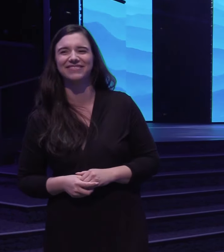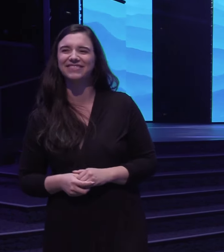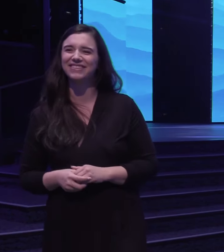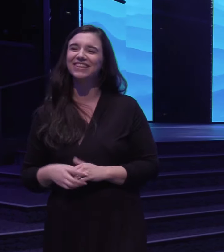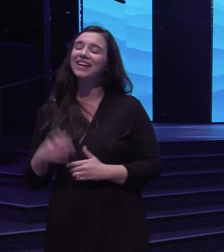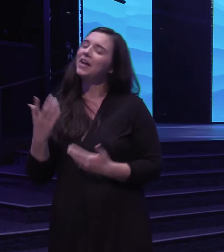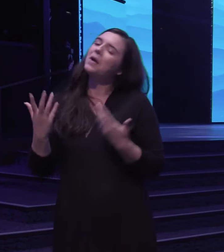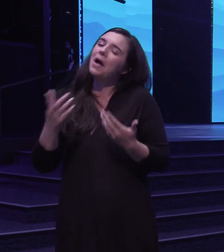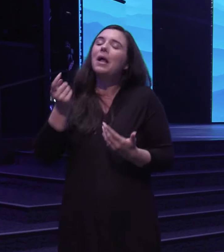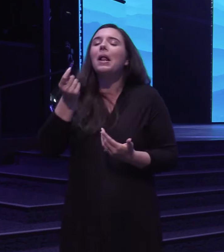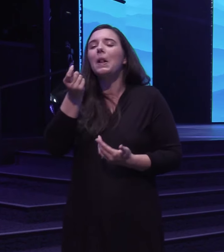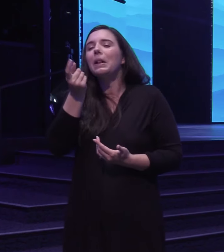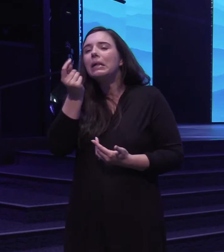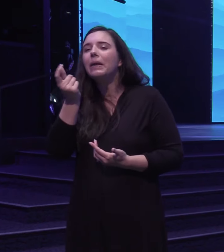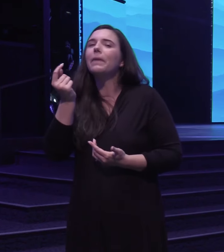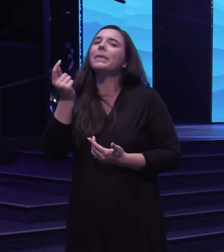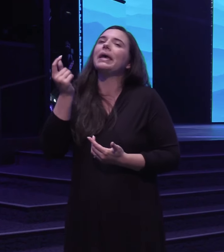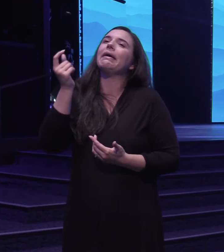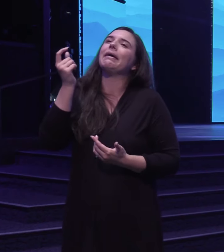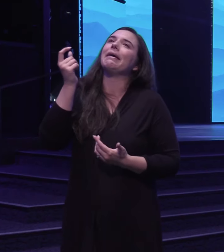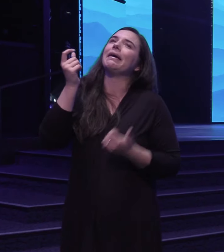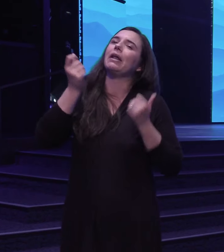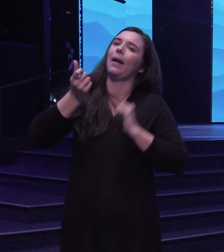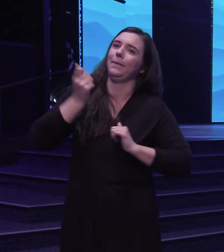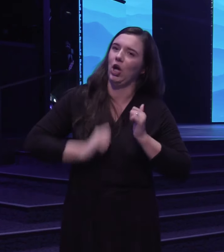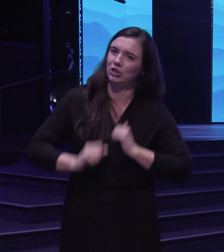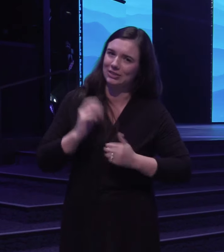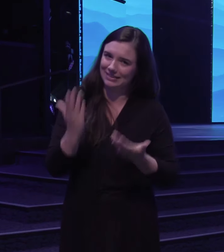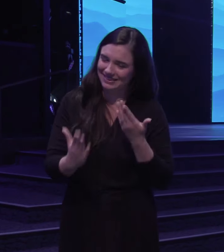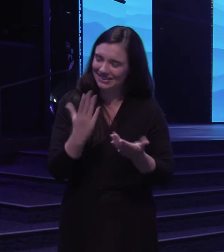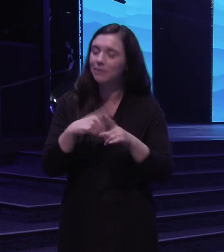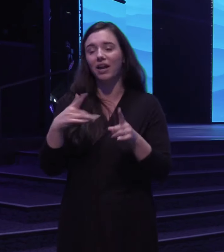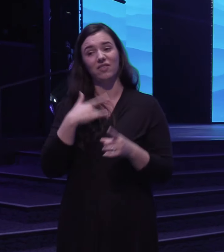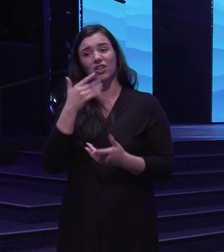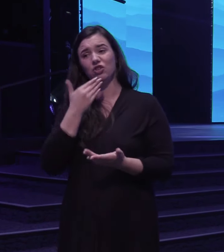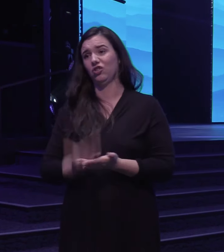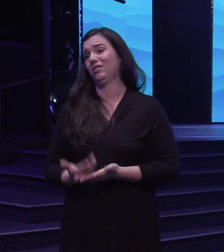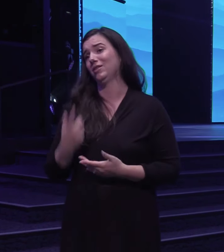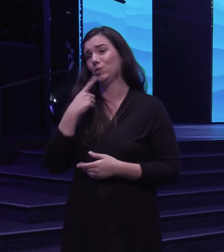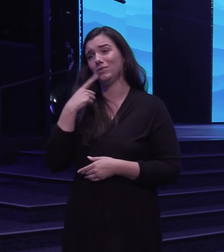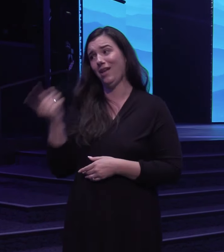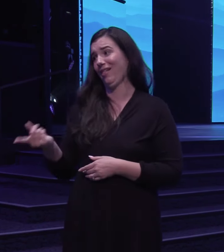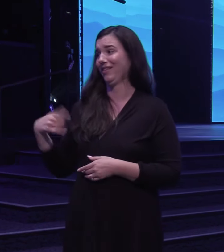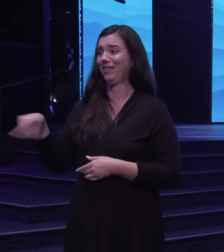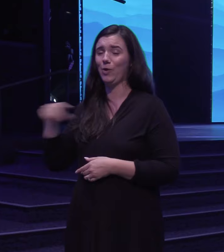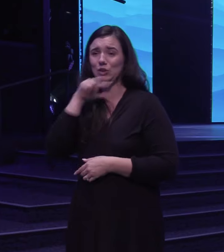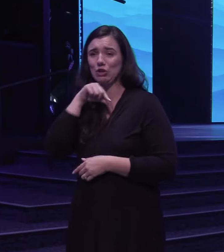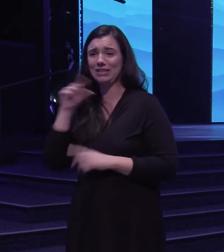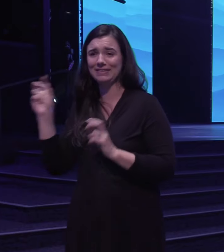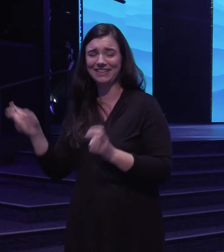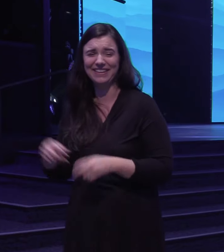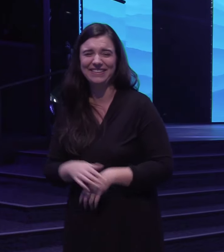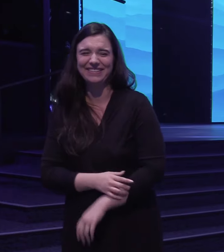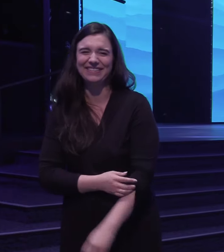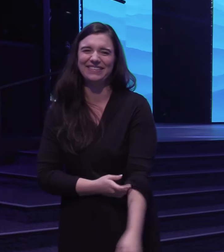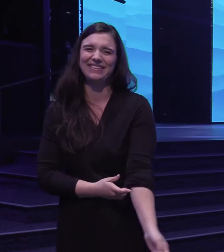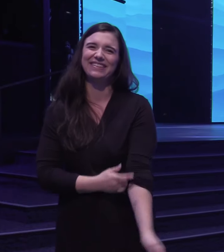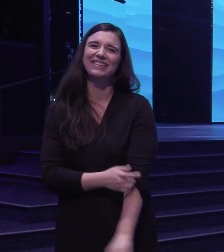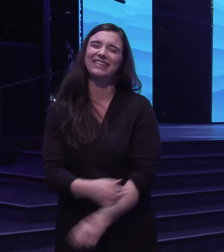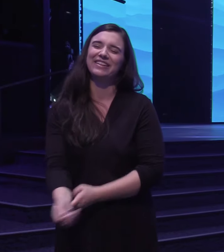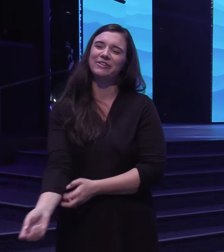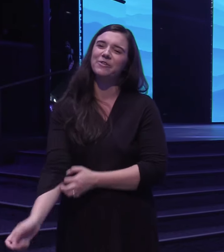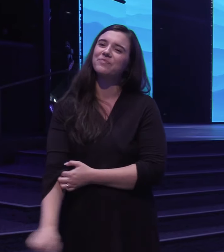I was perhaps a little obnoxious, but it sure felt good to say that to those turkeys. But, you know,